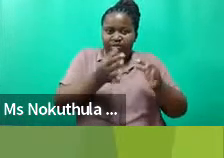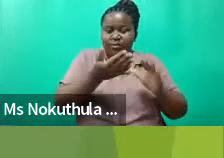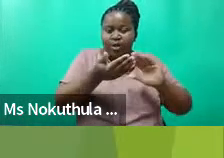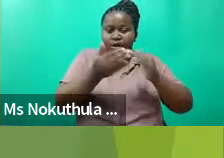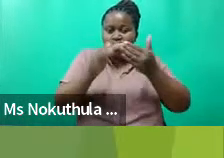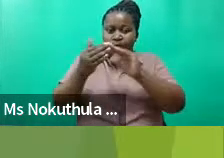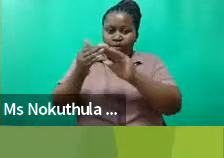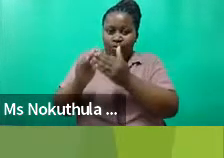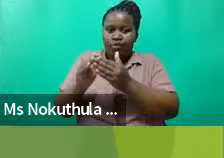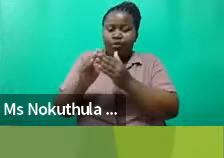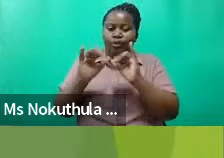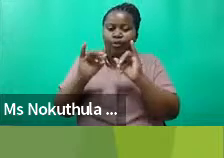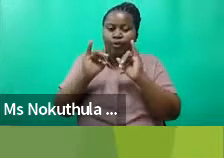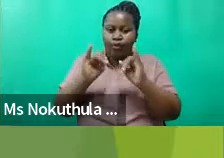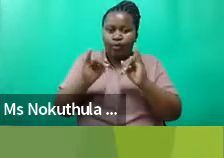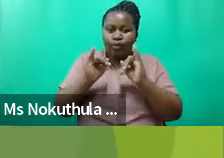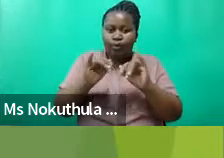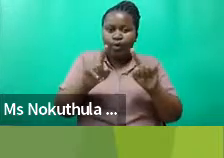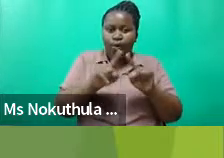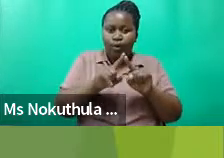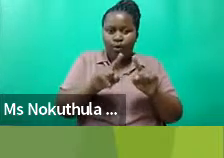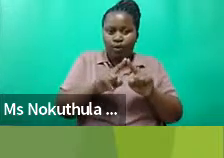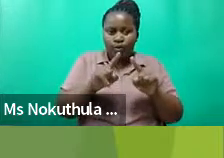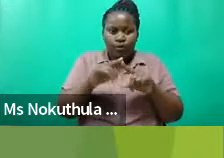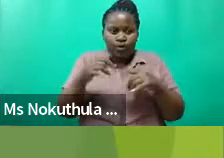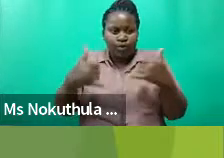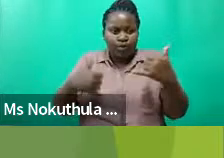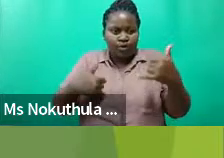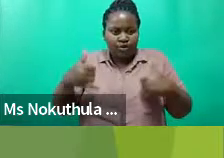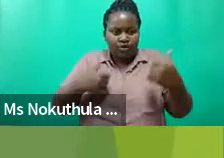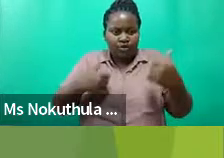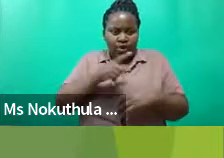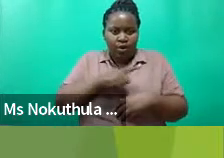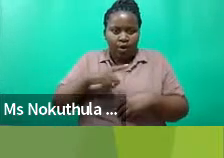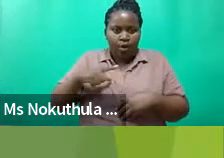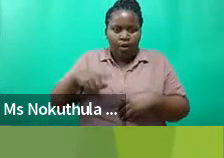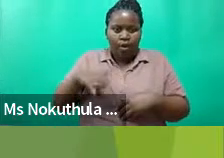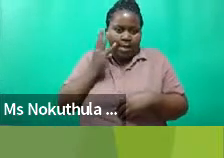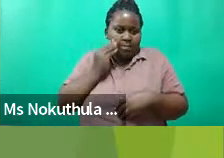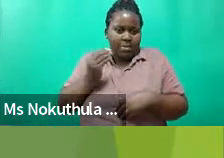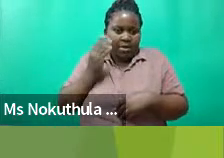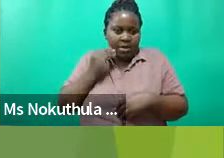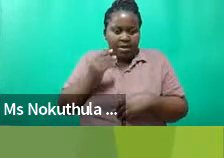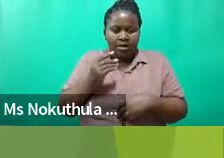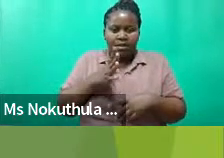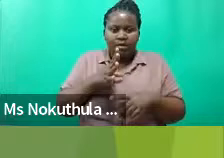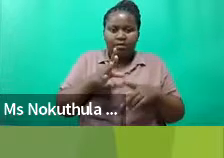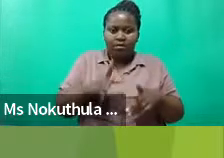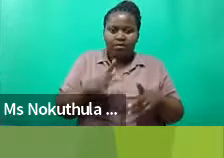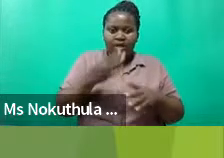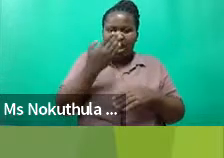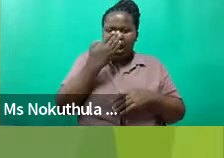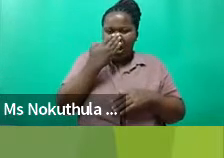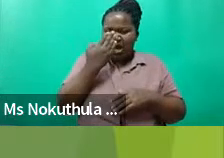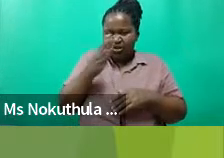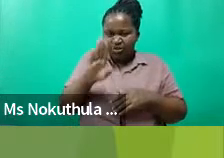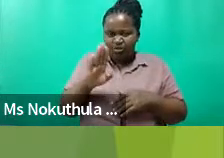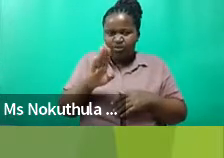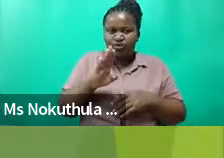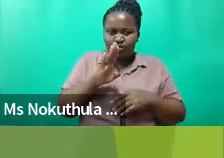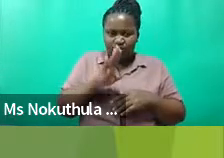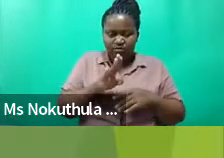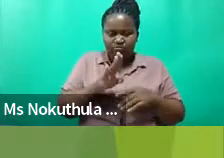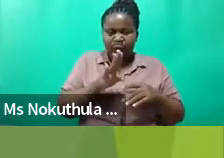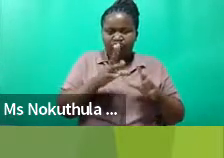that what is supposed to be an enjoyable long experience is dented by the attitude that has been depicted by